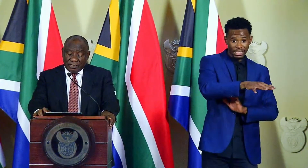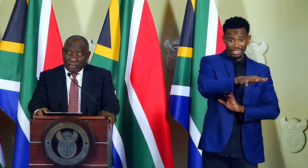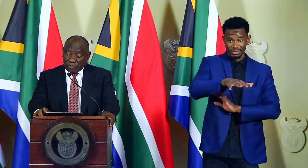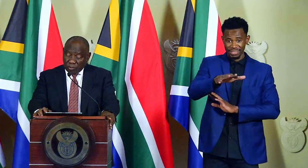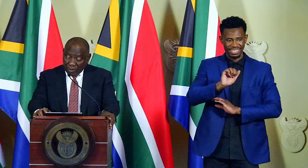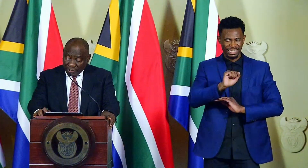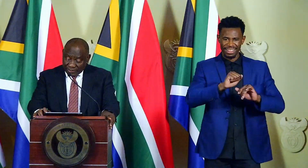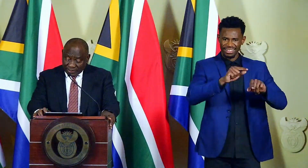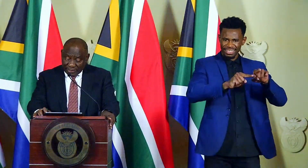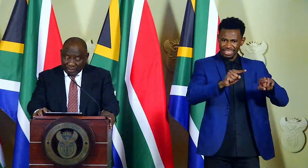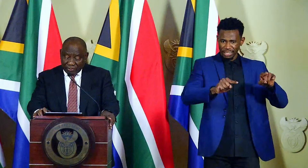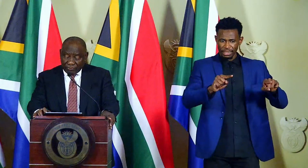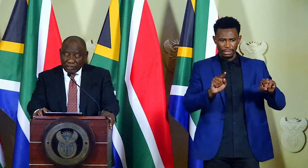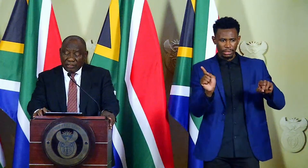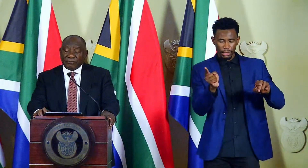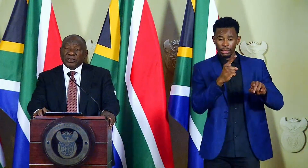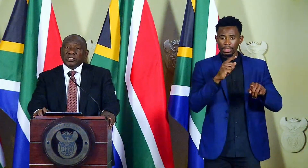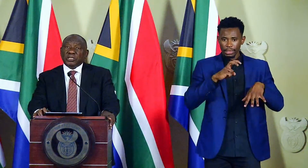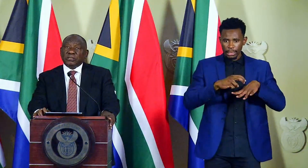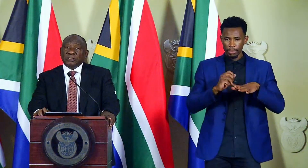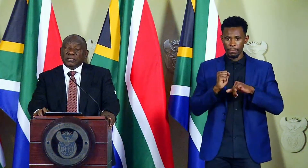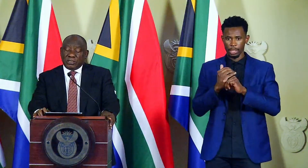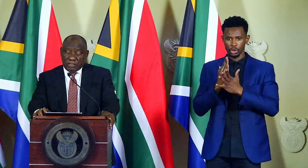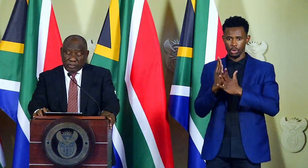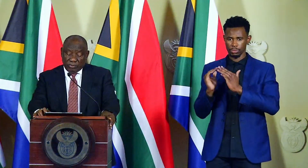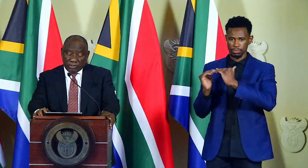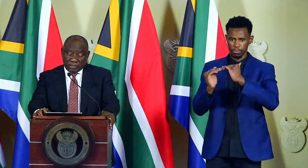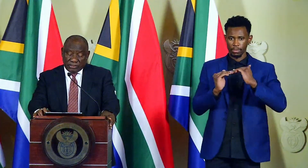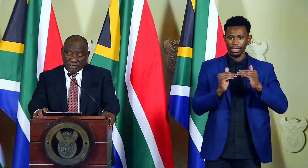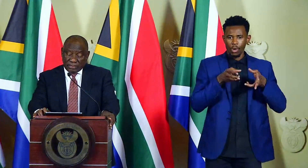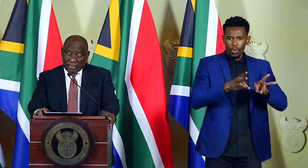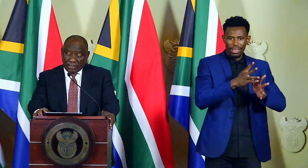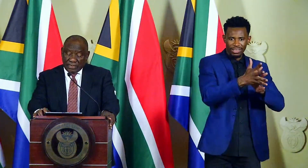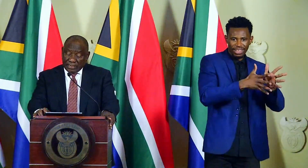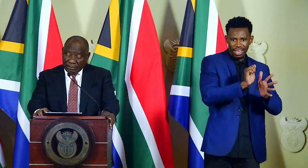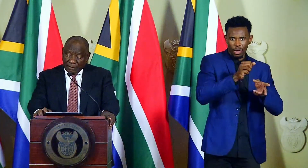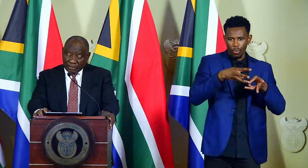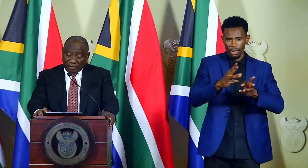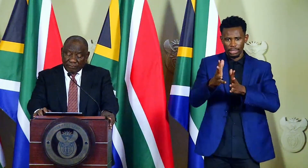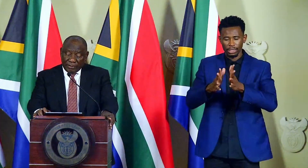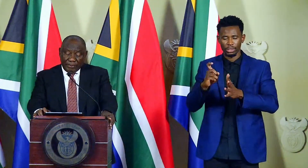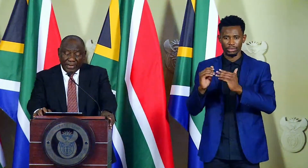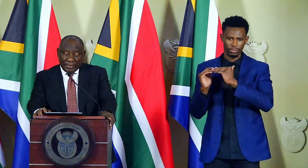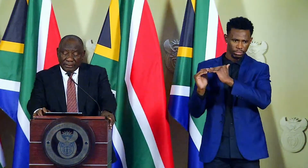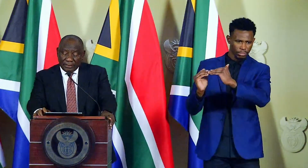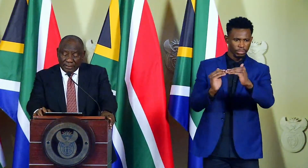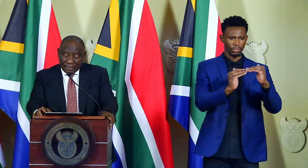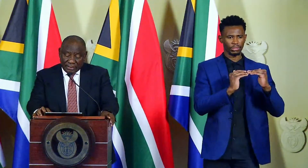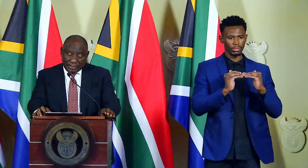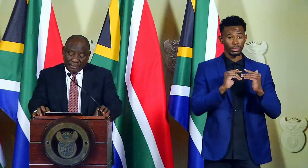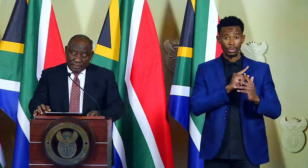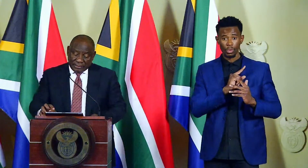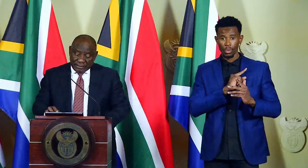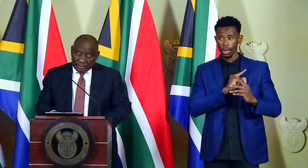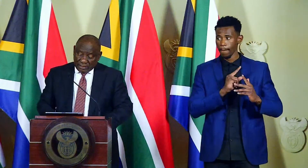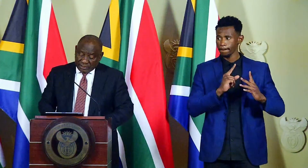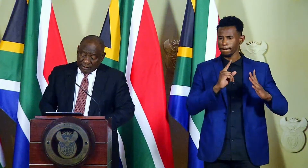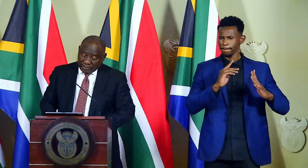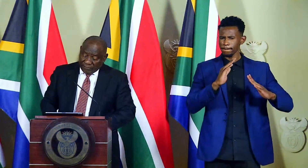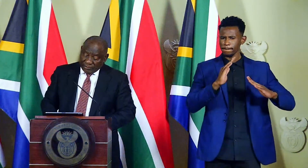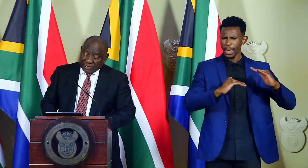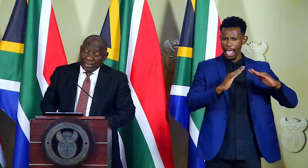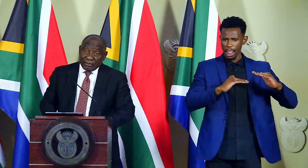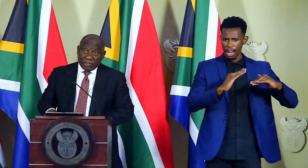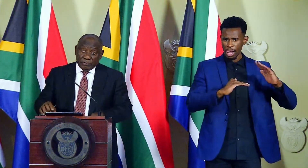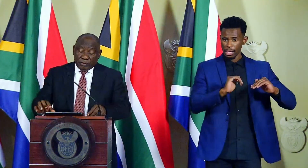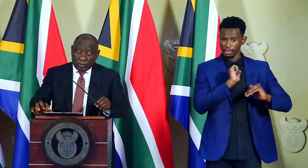dialects into one standard official version, which is the remit of the PEN